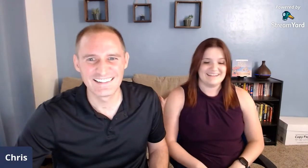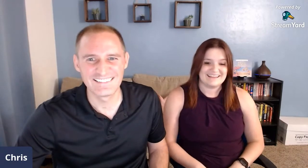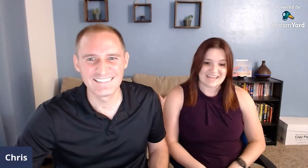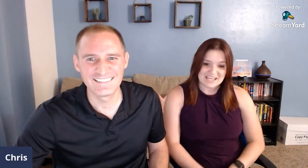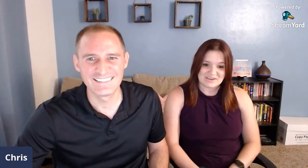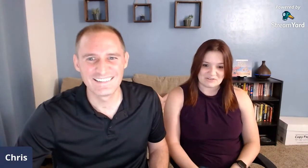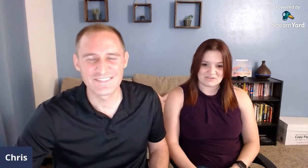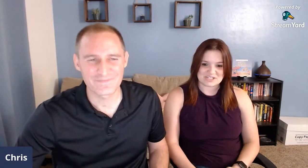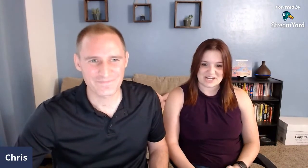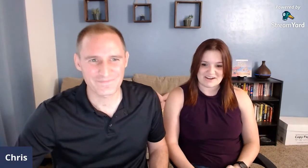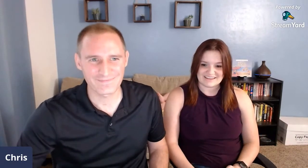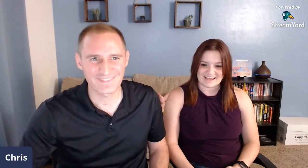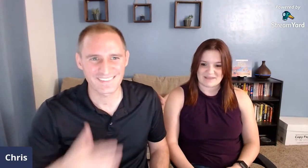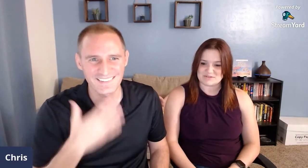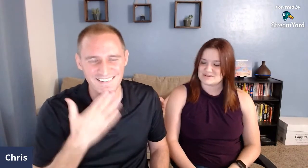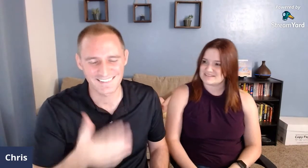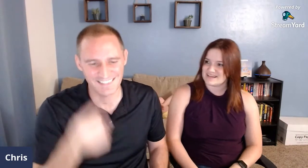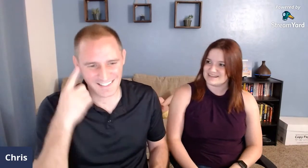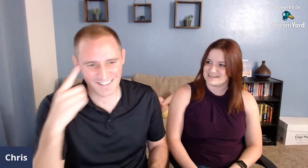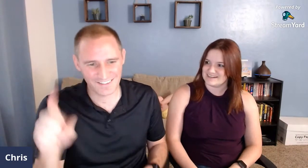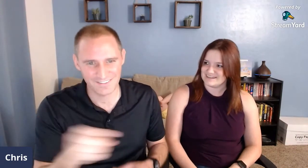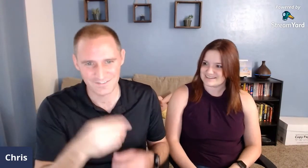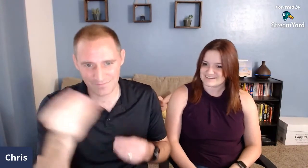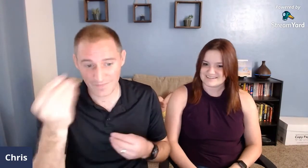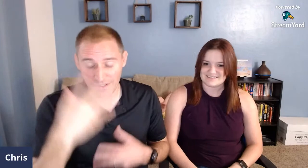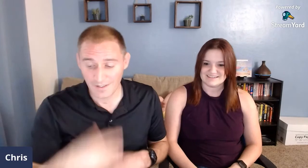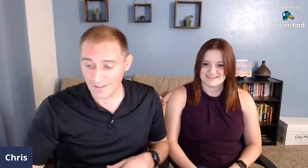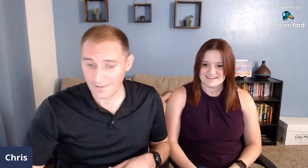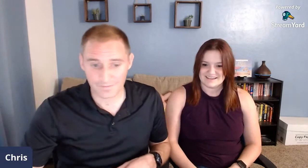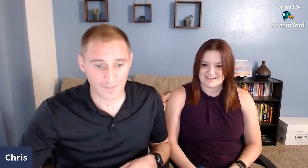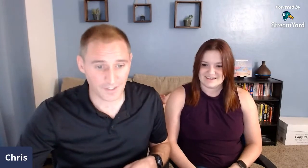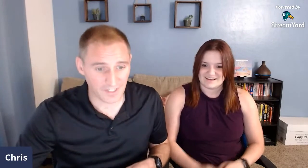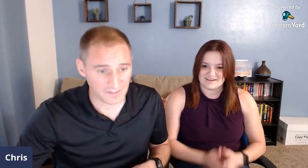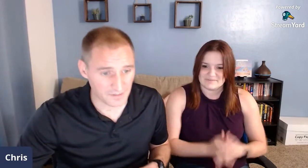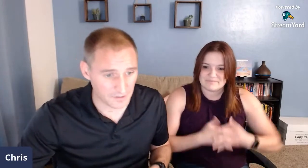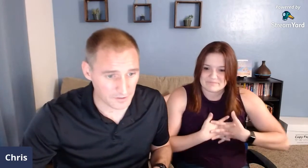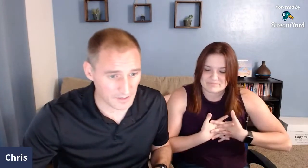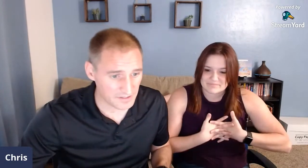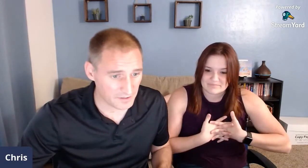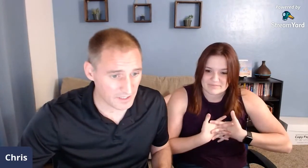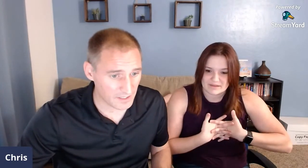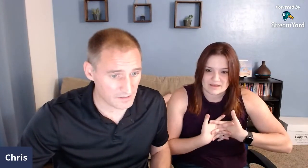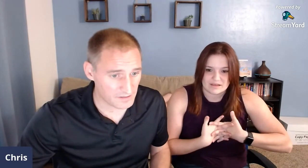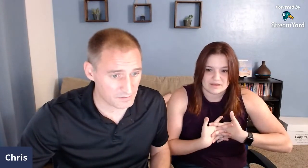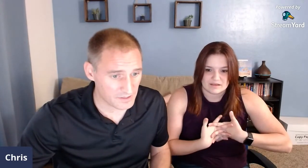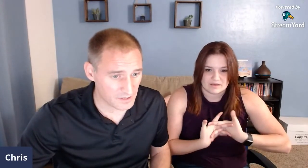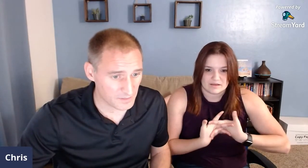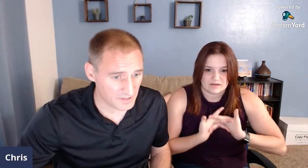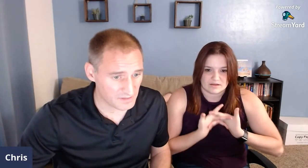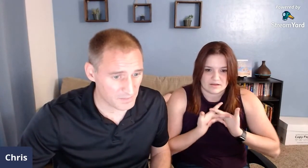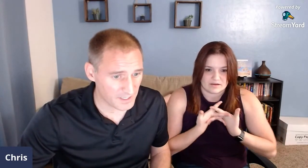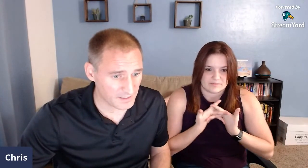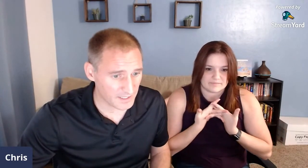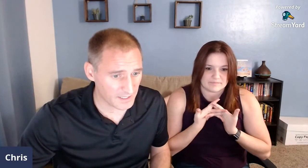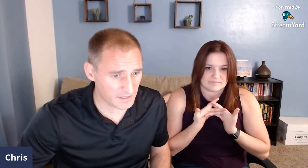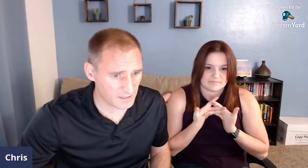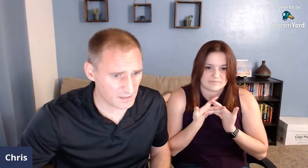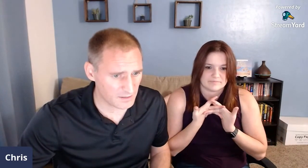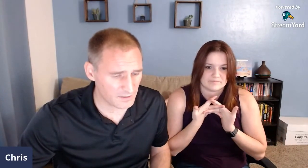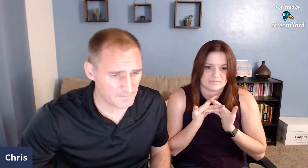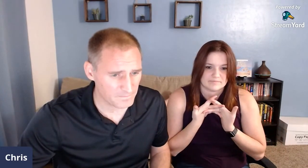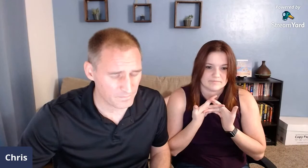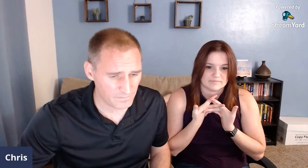God. Thank you for sharing that. I'm so excited. Okay, so let's go ahead and switch up the